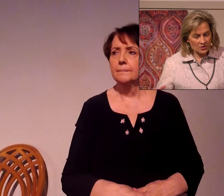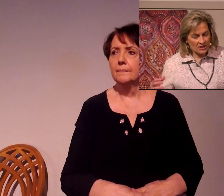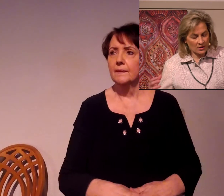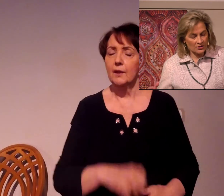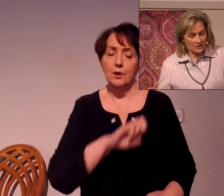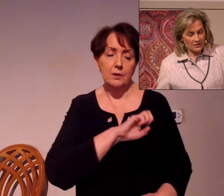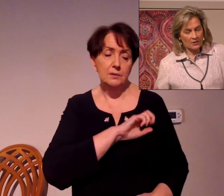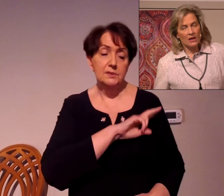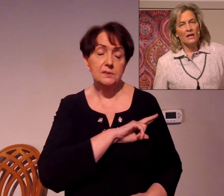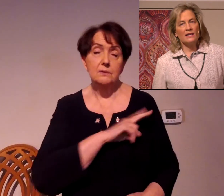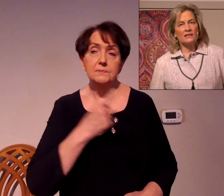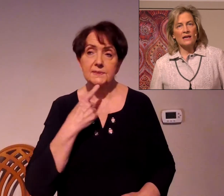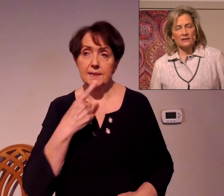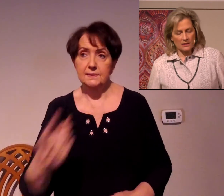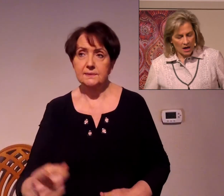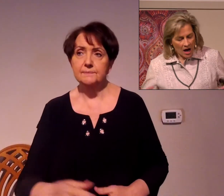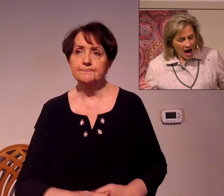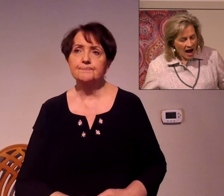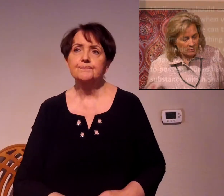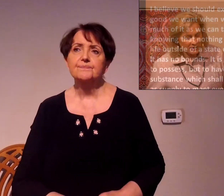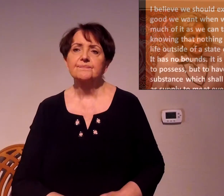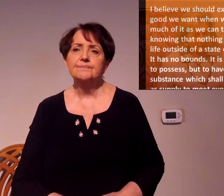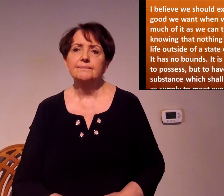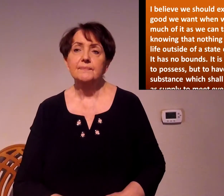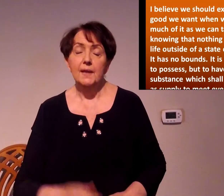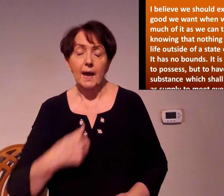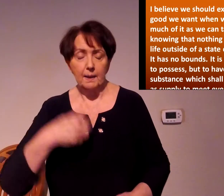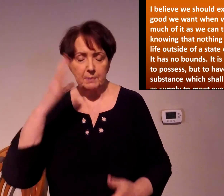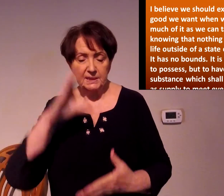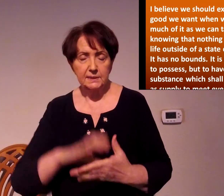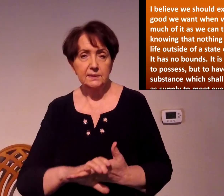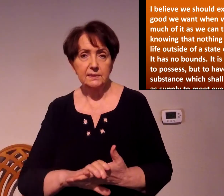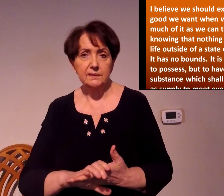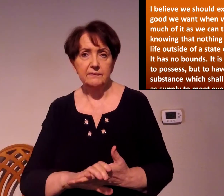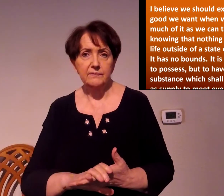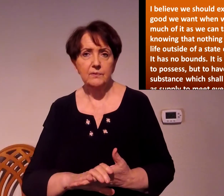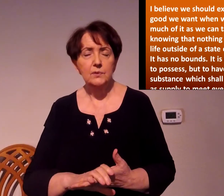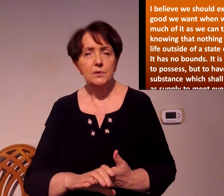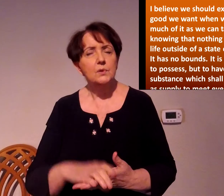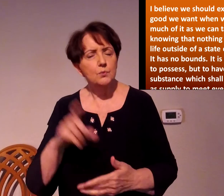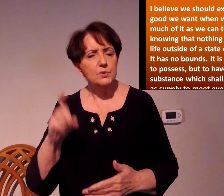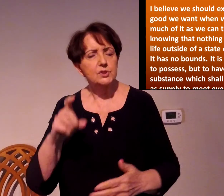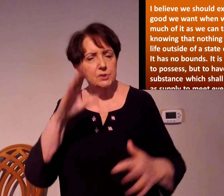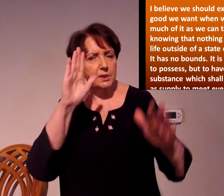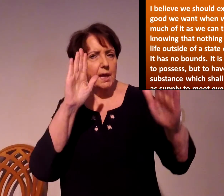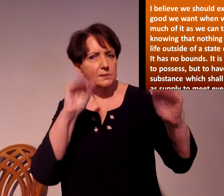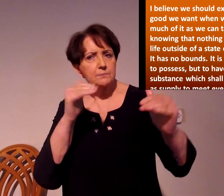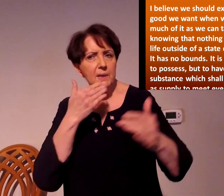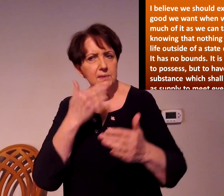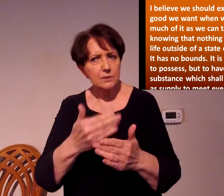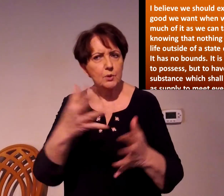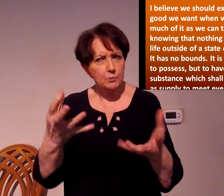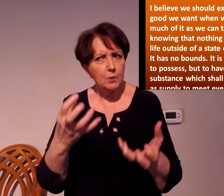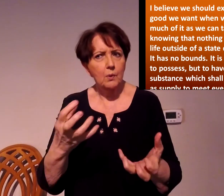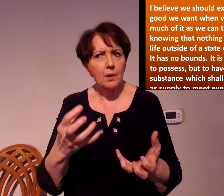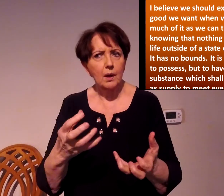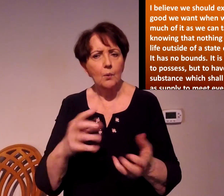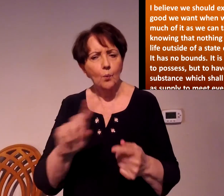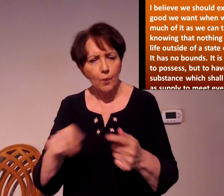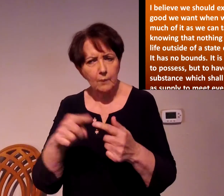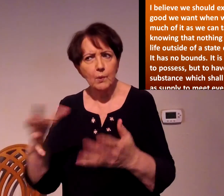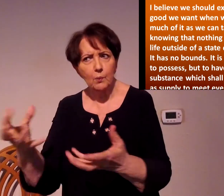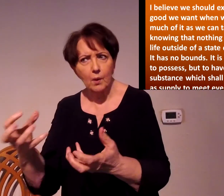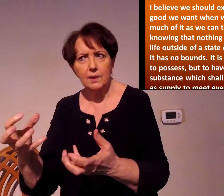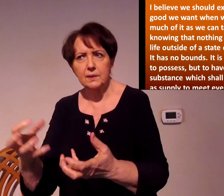Ernest Holmes tells us, he says, I believe we should expect to have the good we want when we want